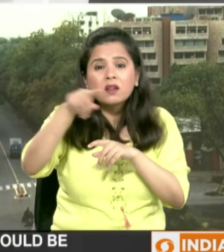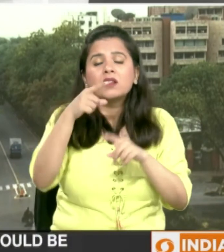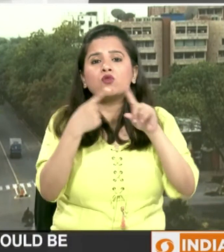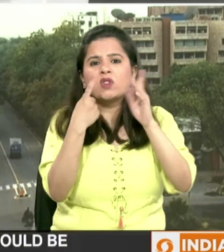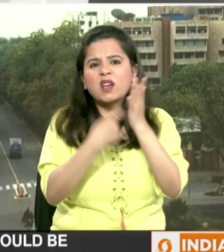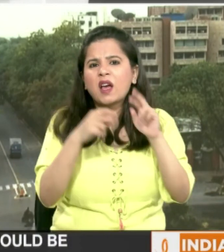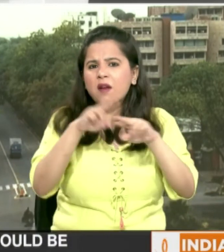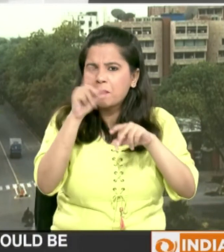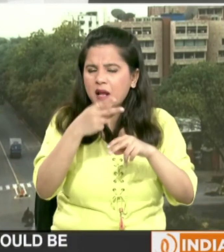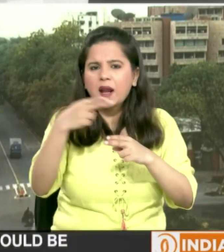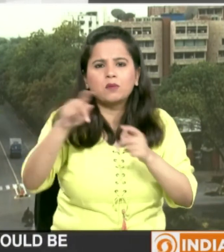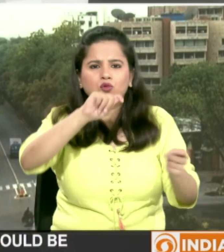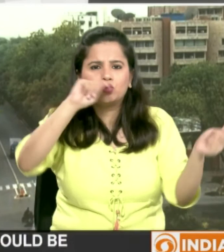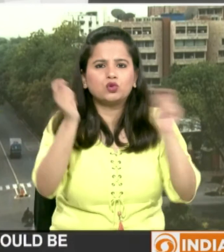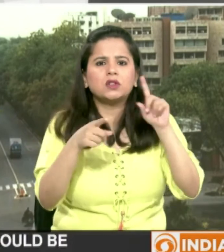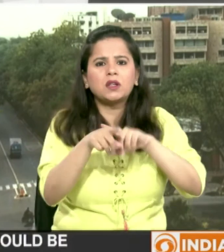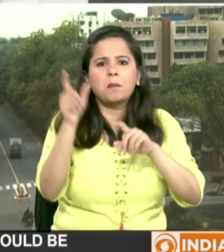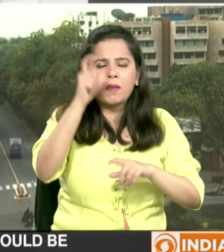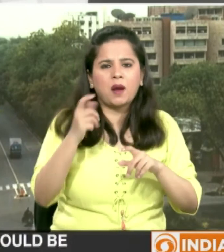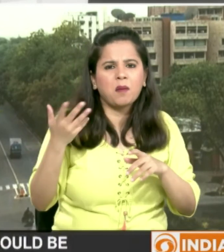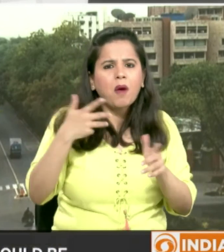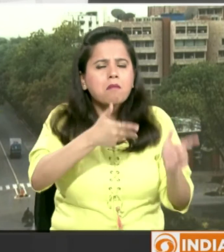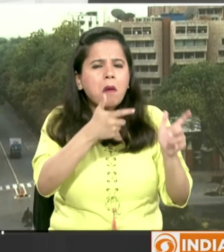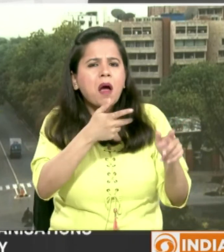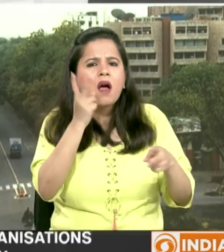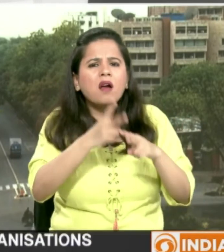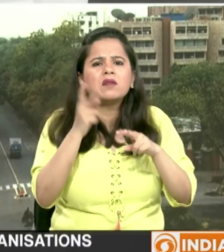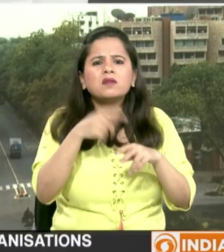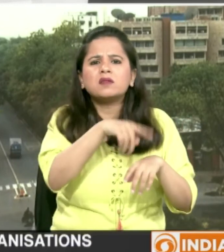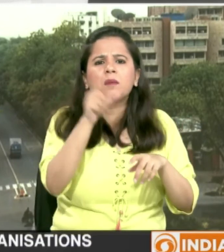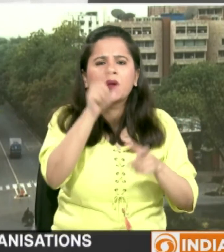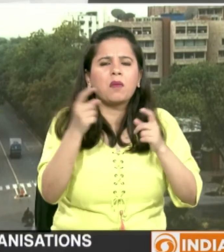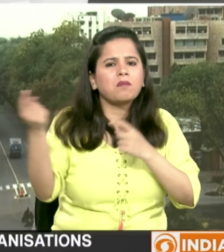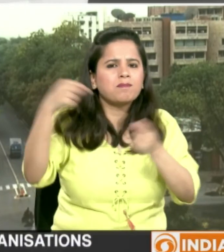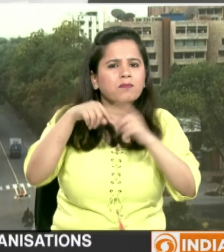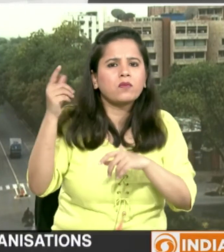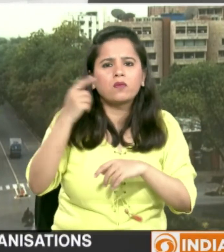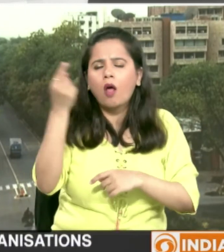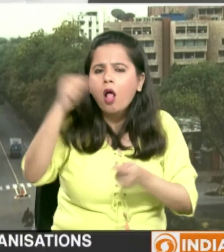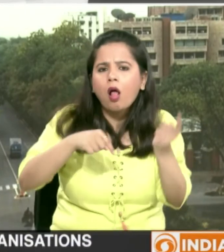Terror Revival Front, and that it is being supported by proxies from across the border.